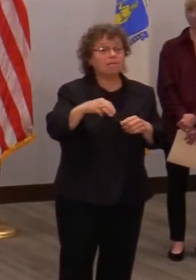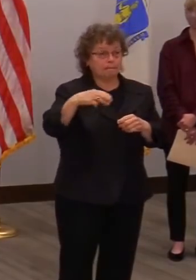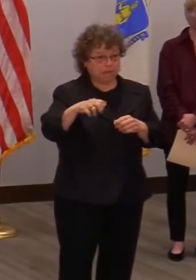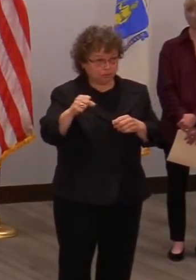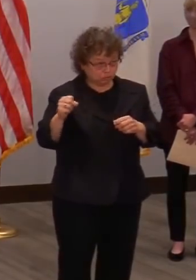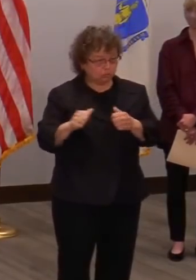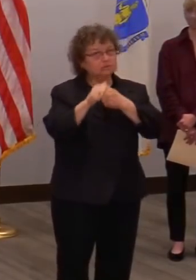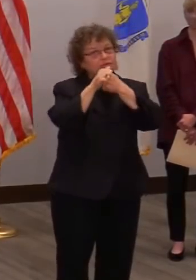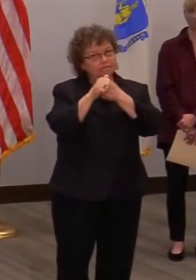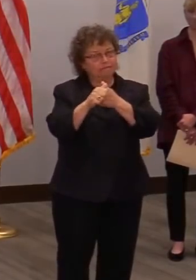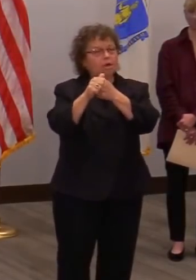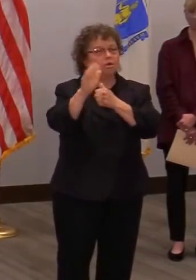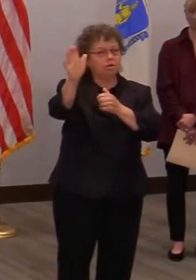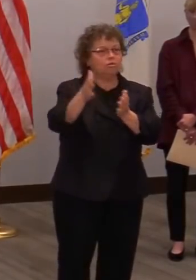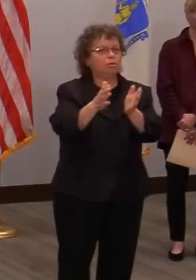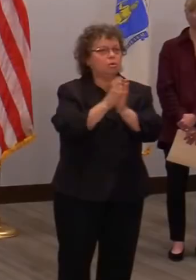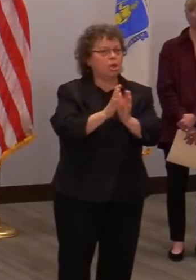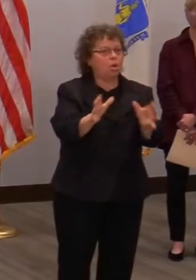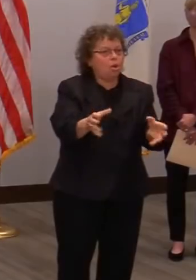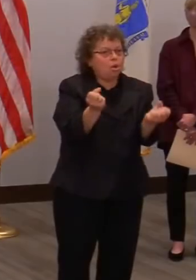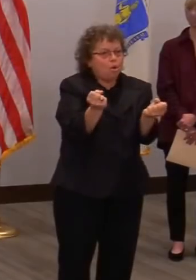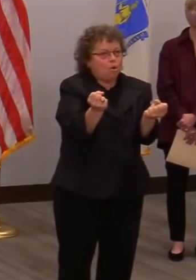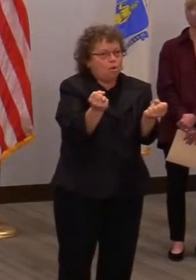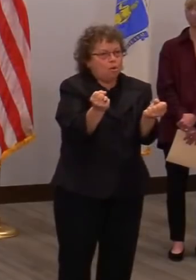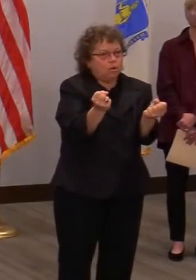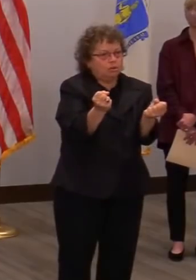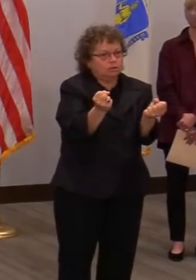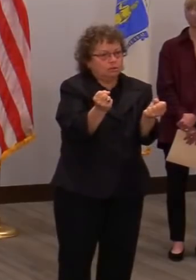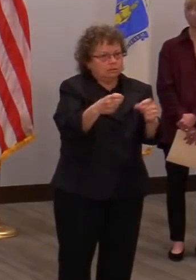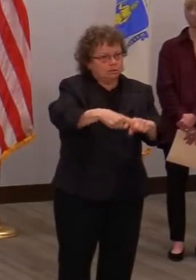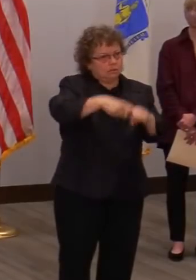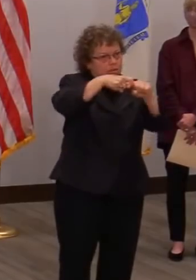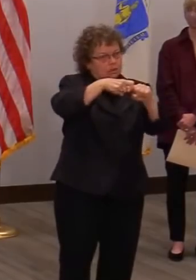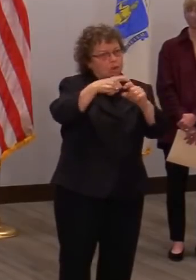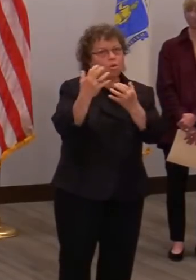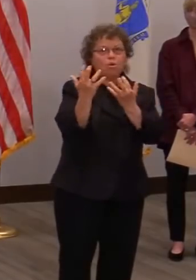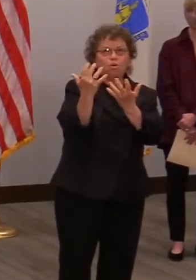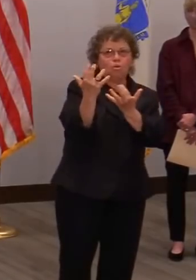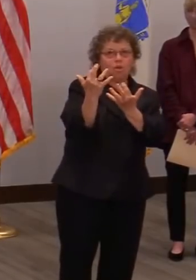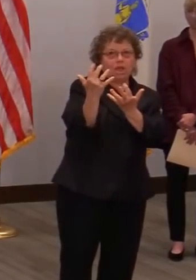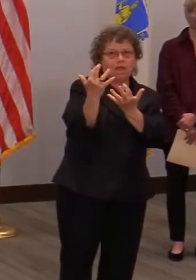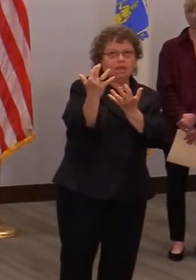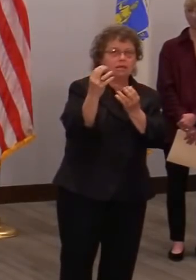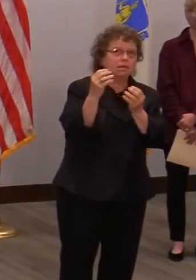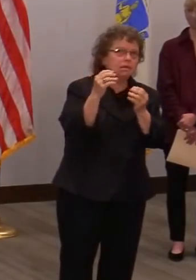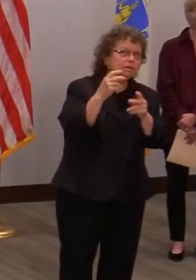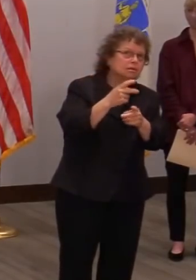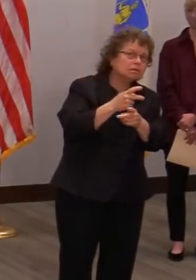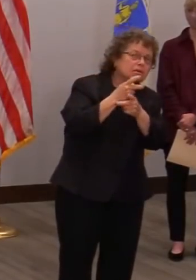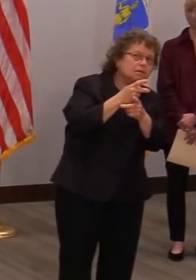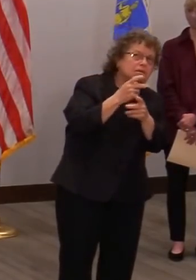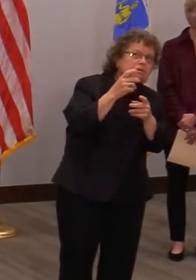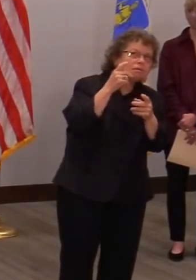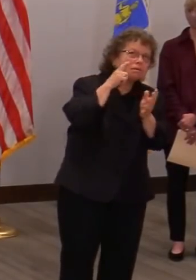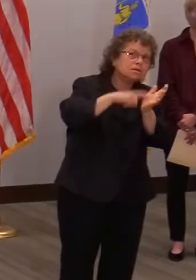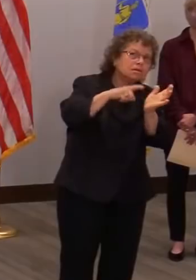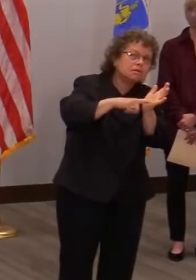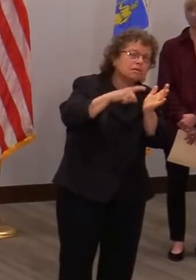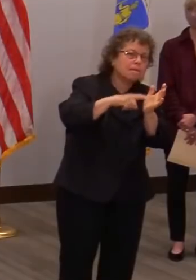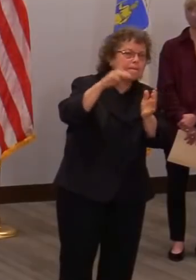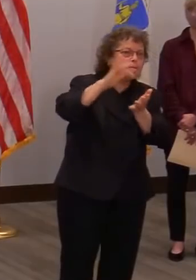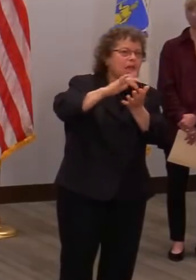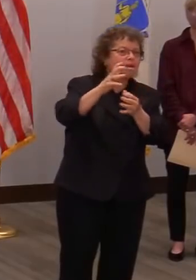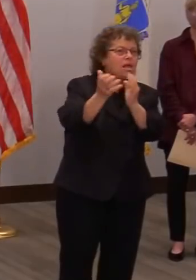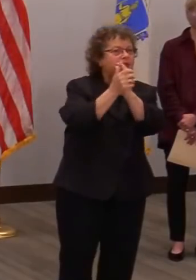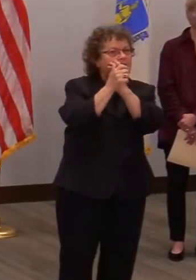request out of an abundance of caution and are awaiting more information from federal medical experts. According to the FDA